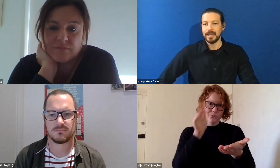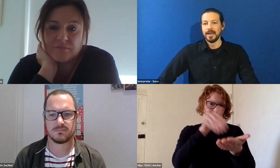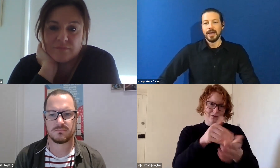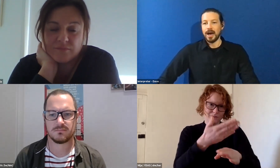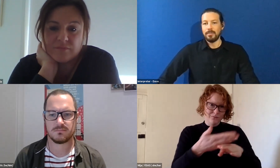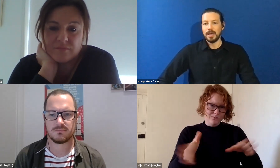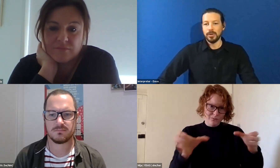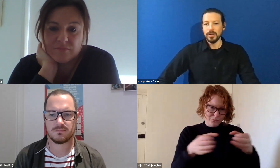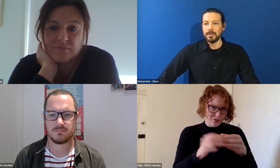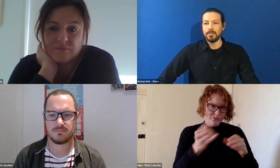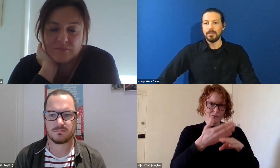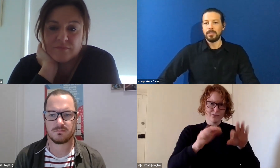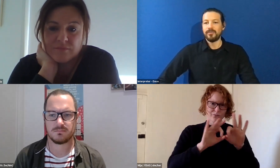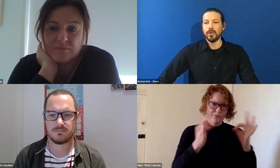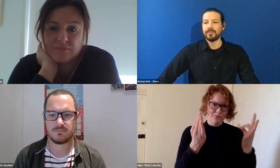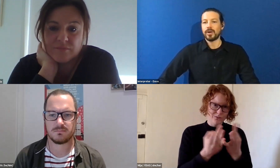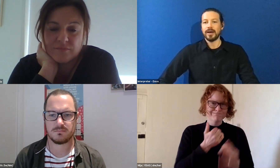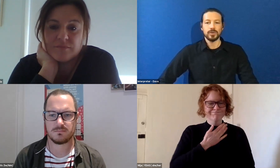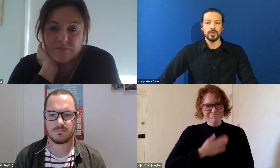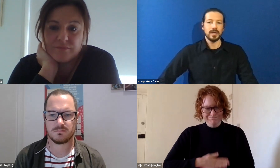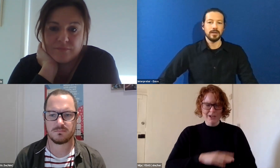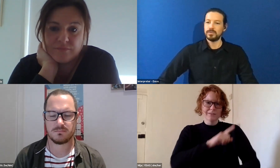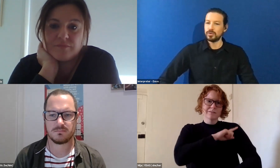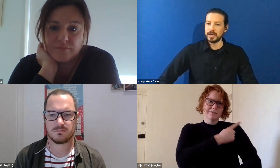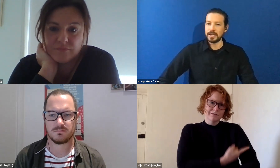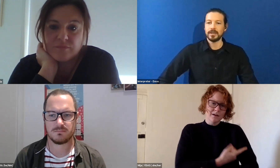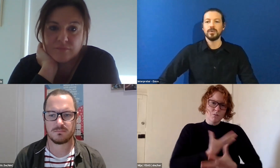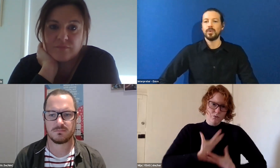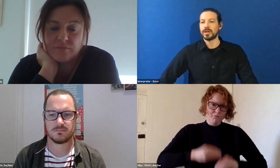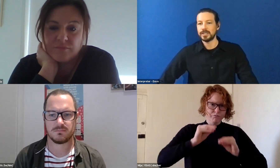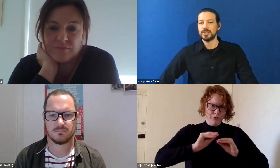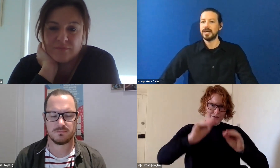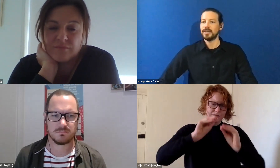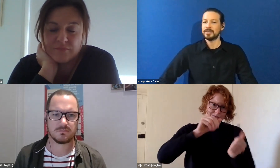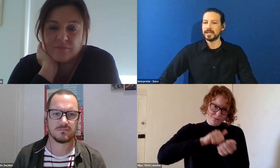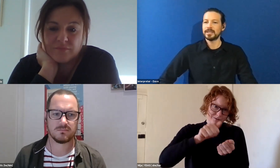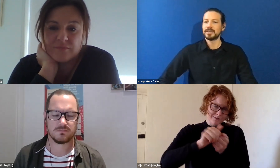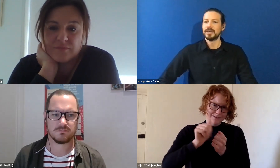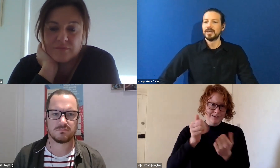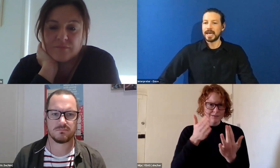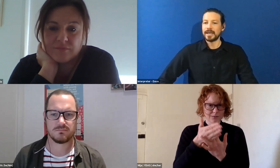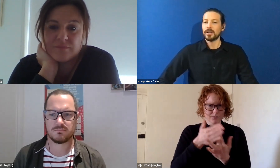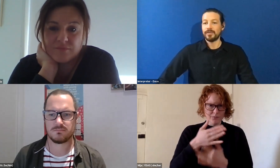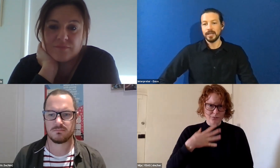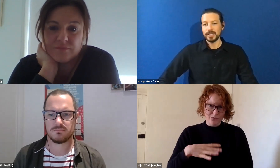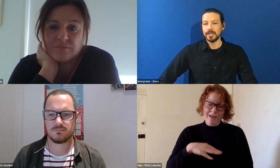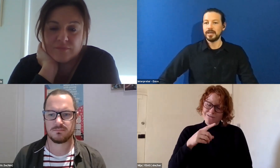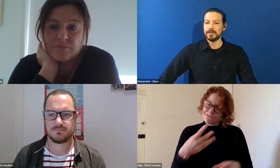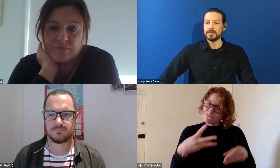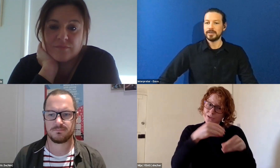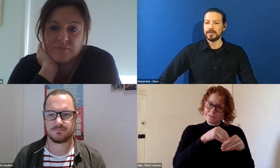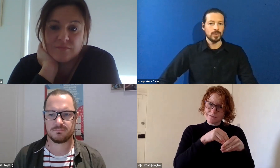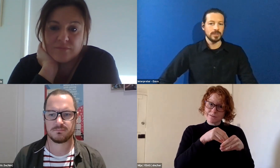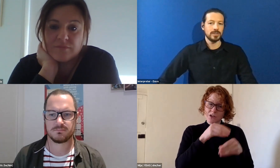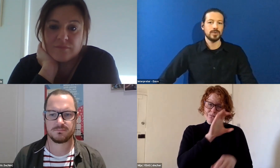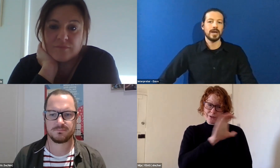to educate people before they've arrived to a new meeting, a new organization. And it does take a lot of